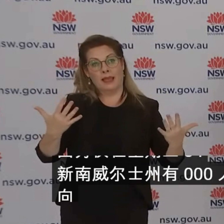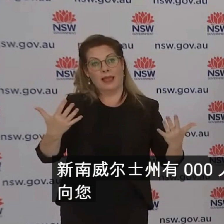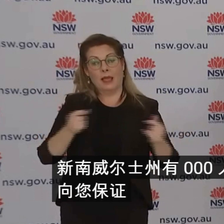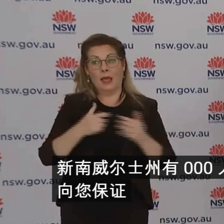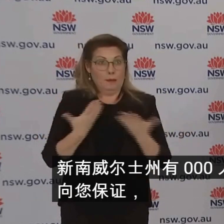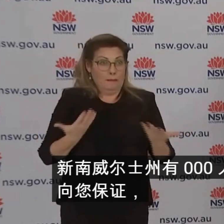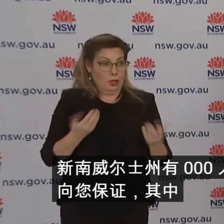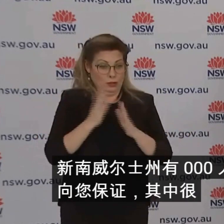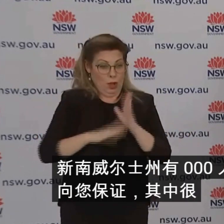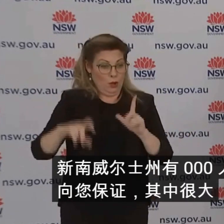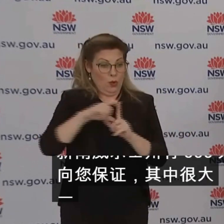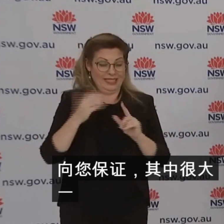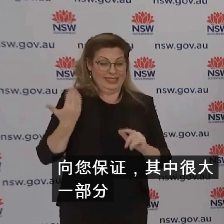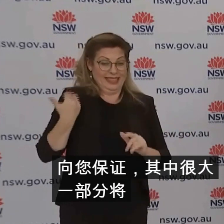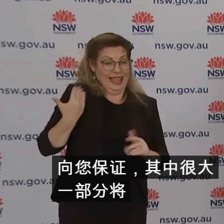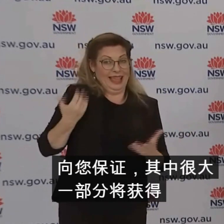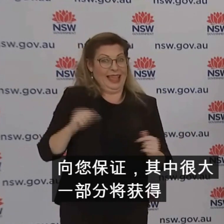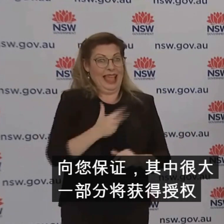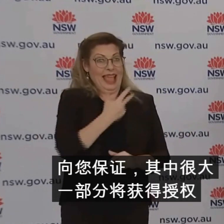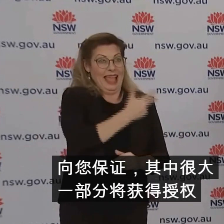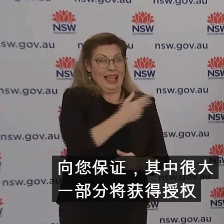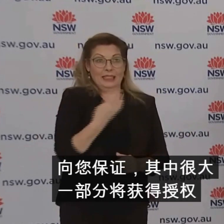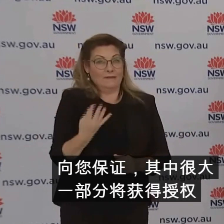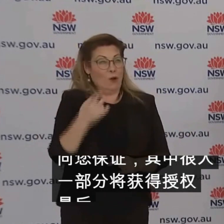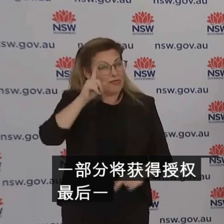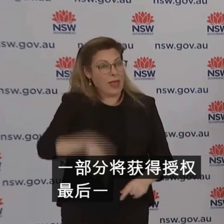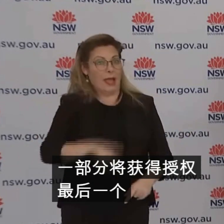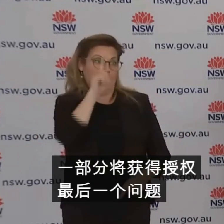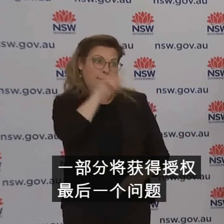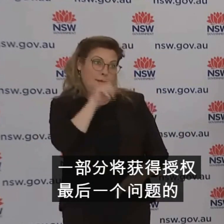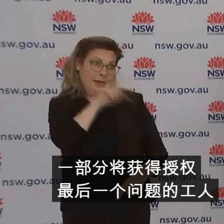can I assure you that a large proportion of those would have been authorised workers.